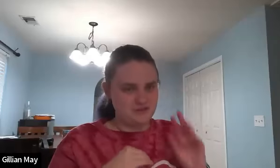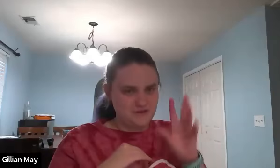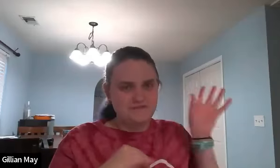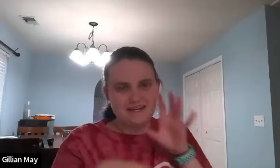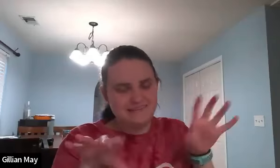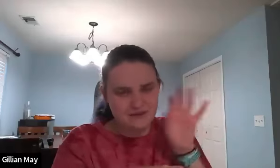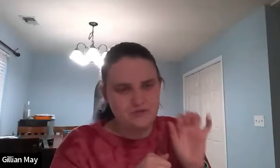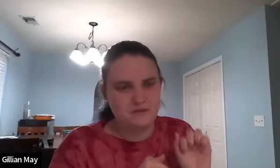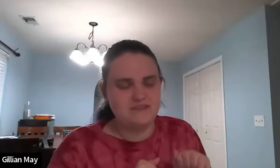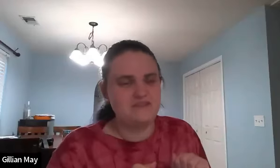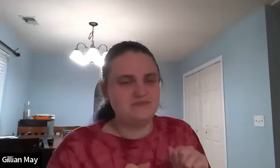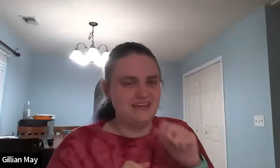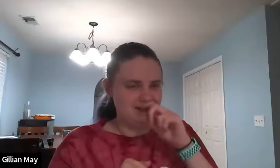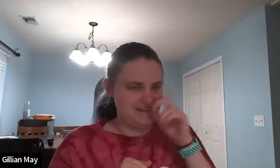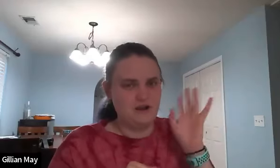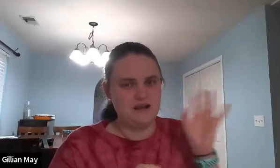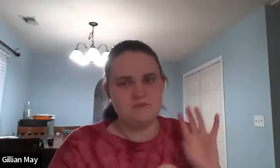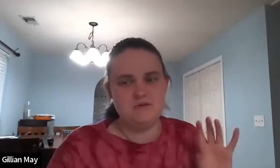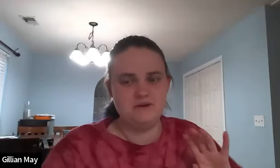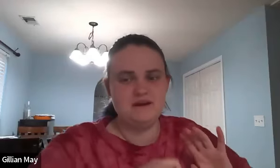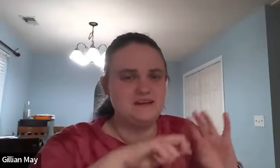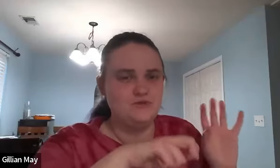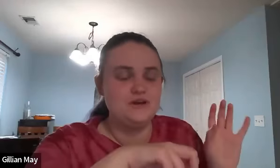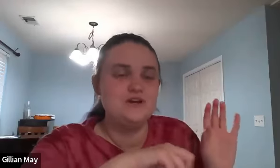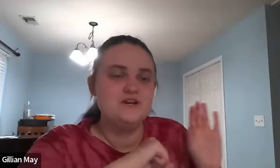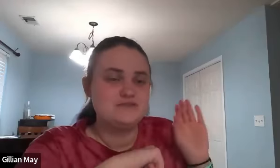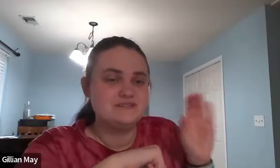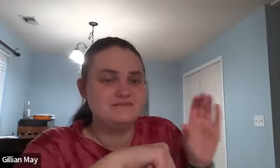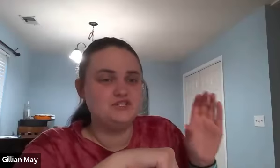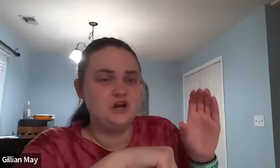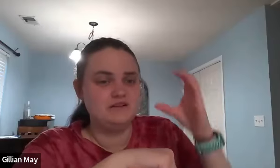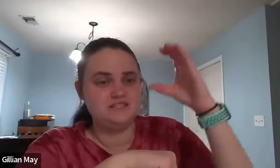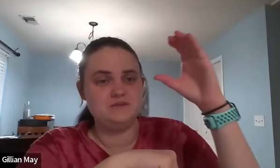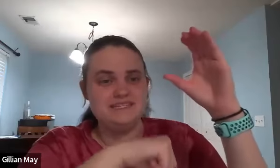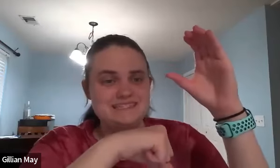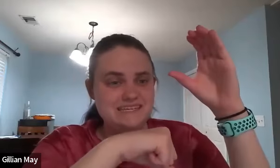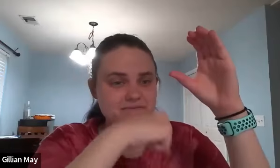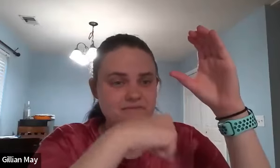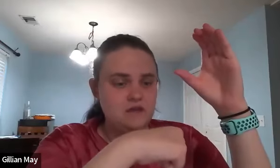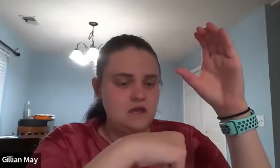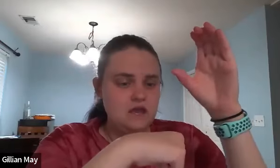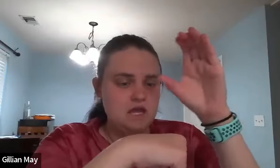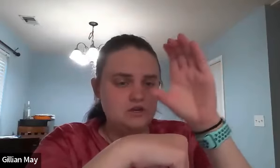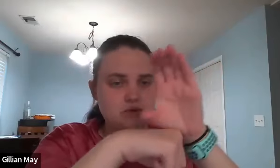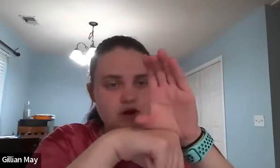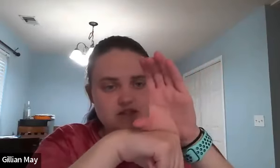a very funny little thing with it that Miss Katie and I crack up about, but we don't have time for it. So the sign for chocolate is going to be a C, and you're going to put it on top